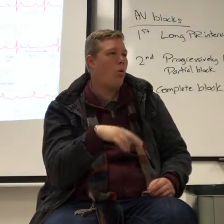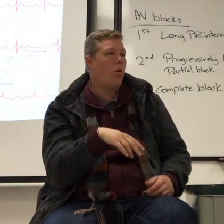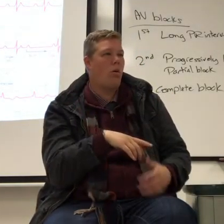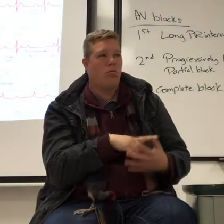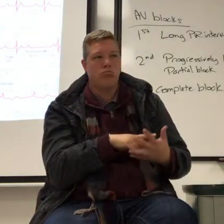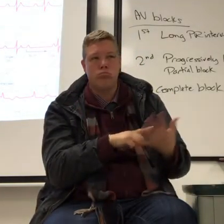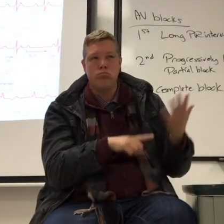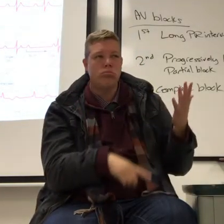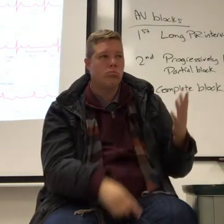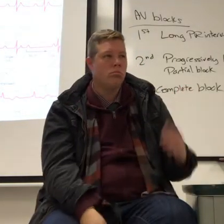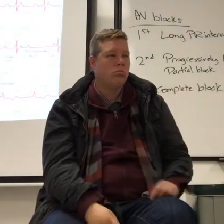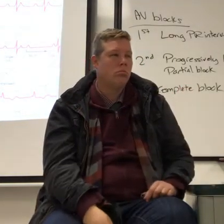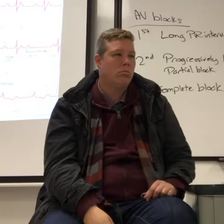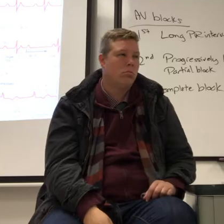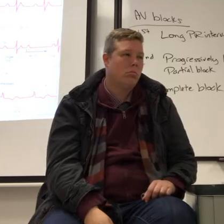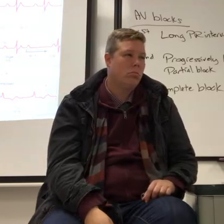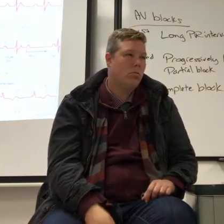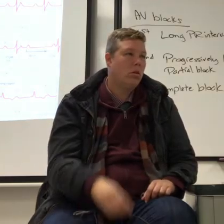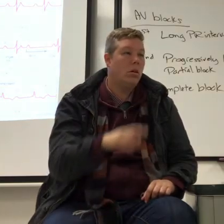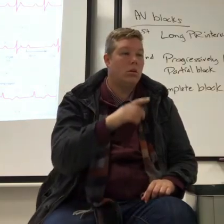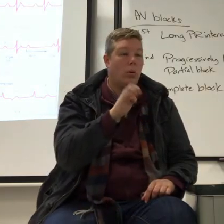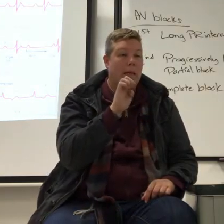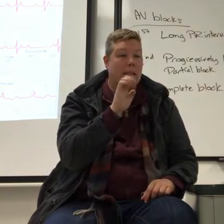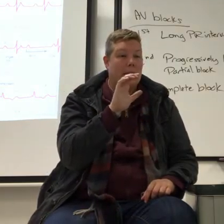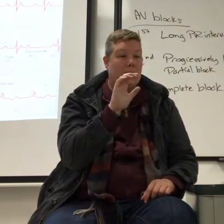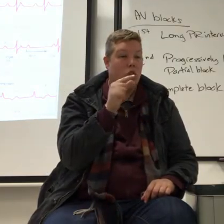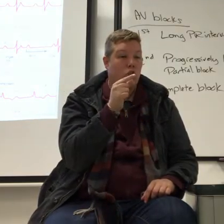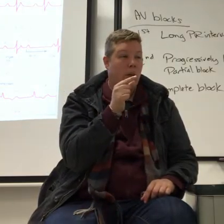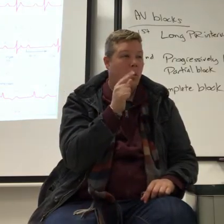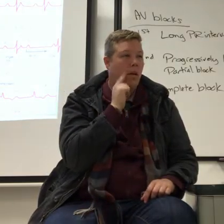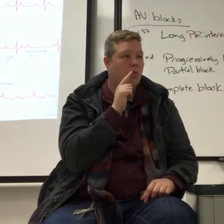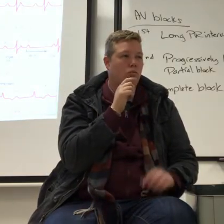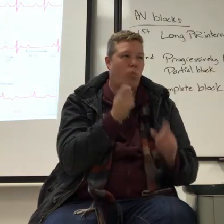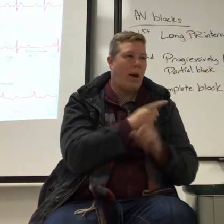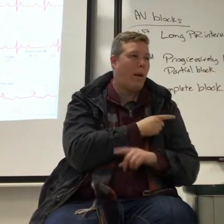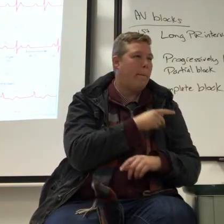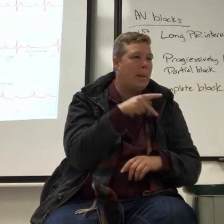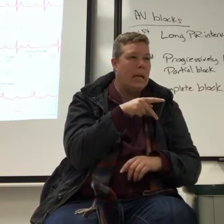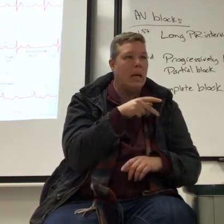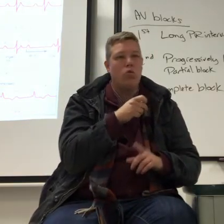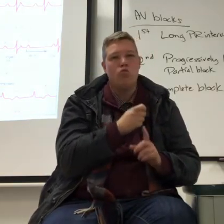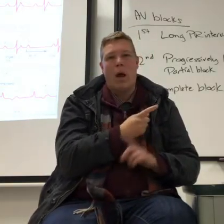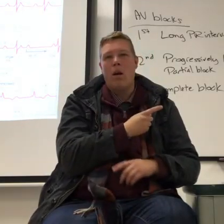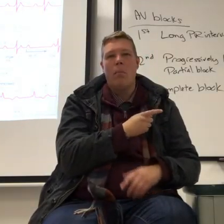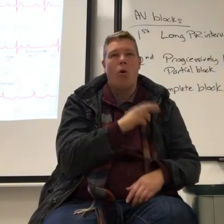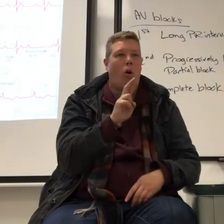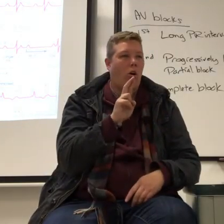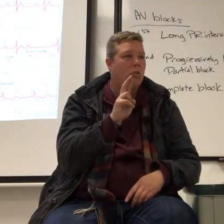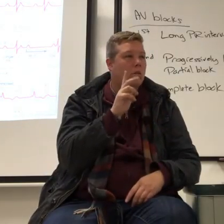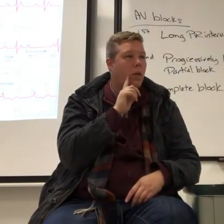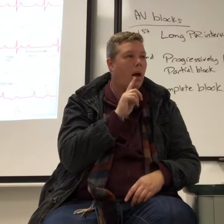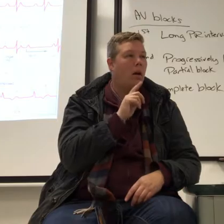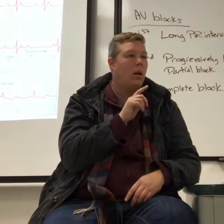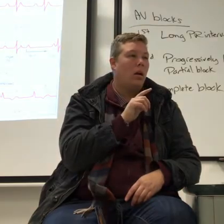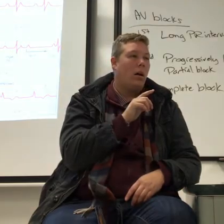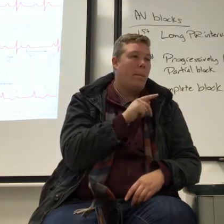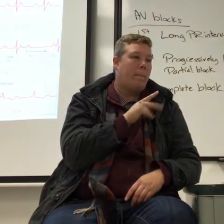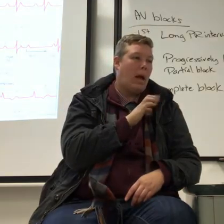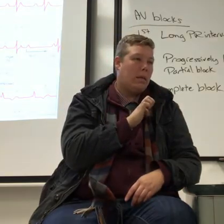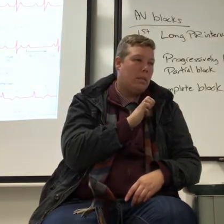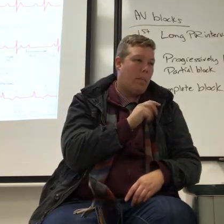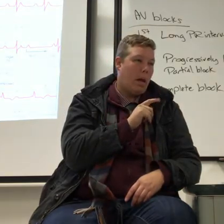Well, anyways, look at the ECG. What you see are random P's, random R's. The pacemakers and the atria are working independent of